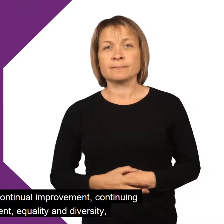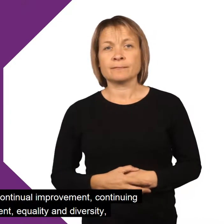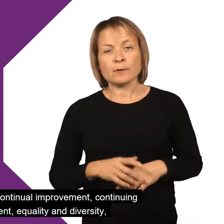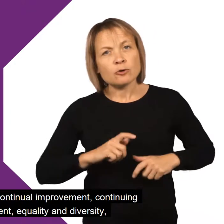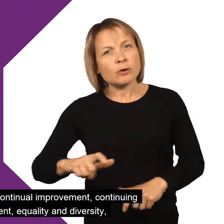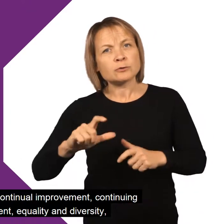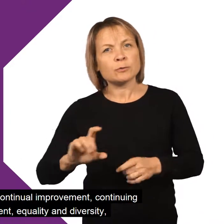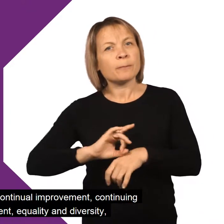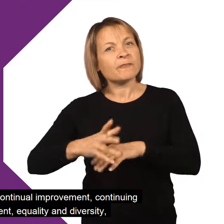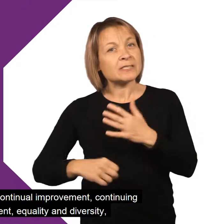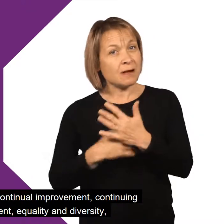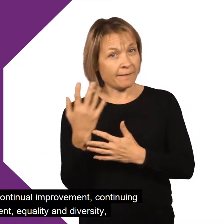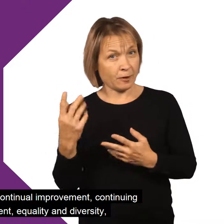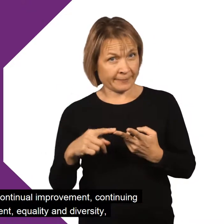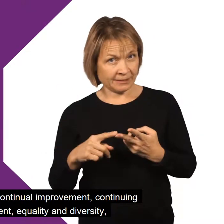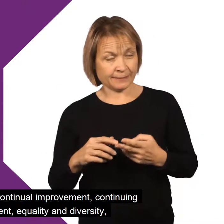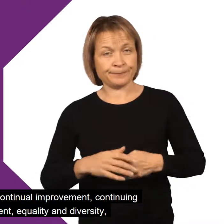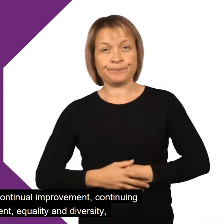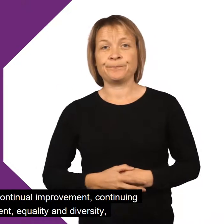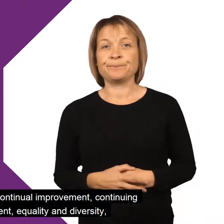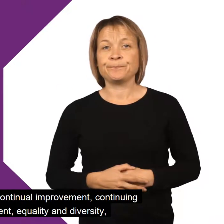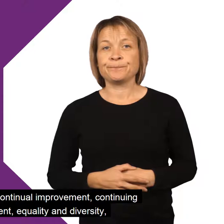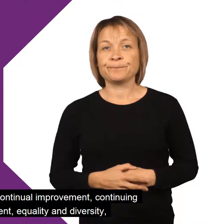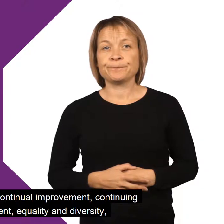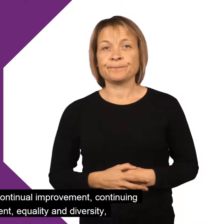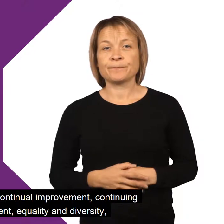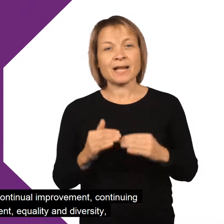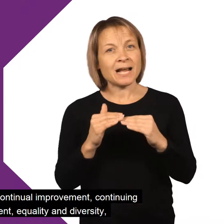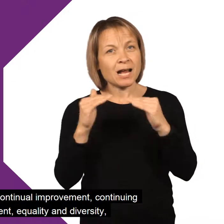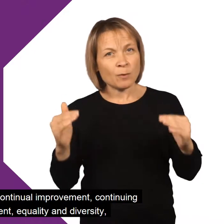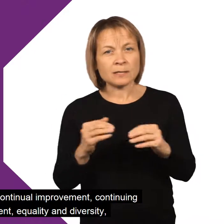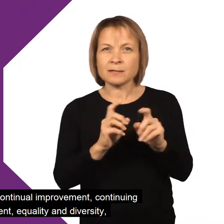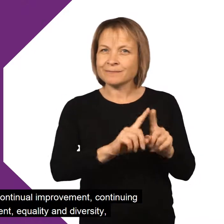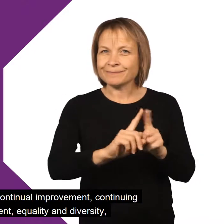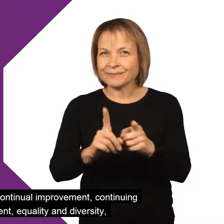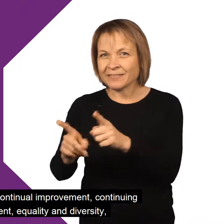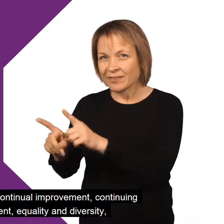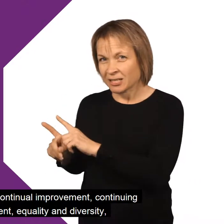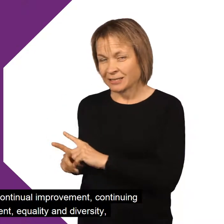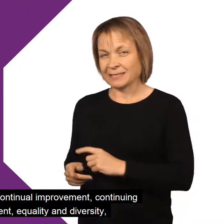Continuing professional development Equality and diversity